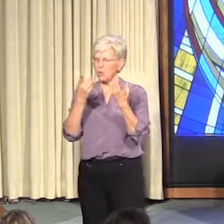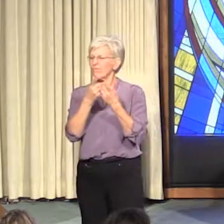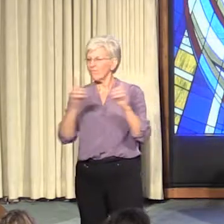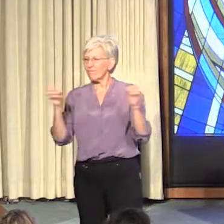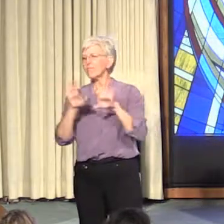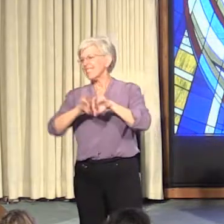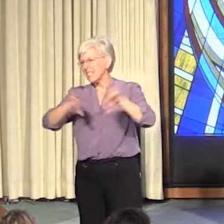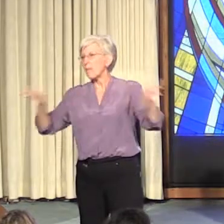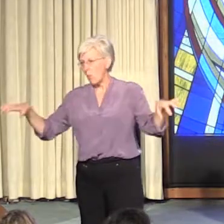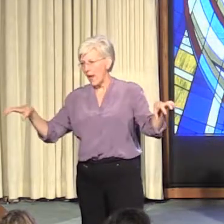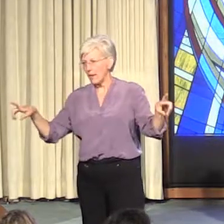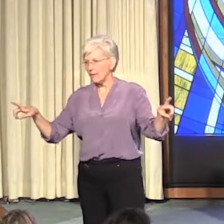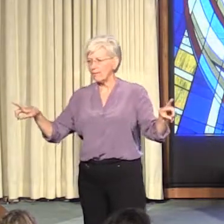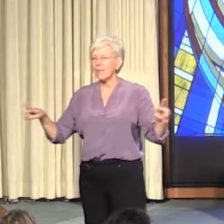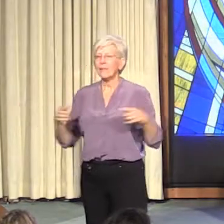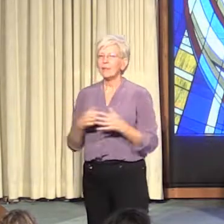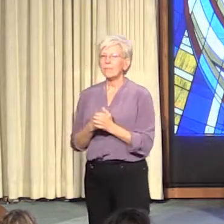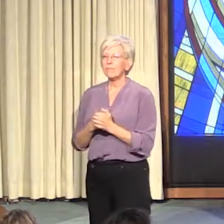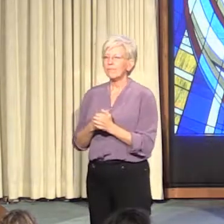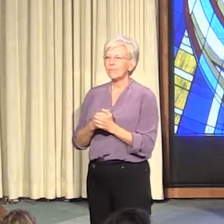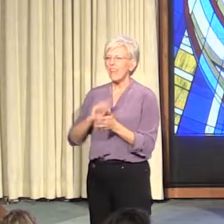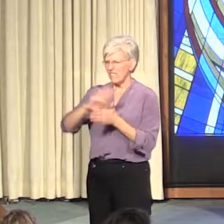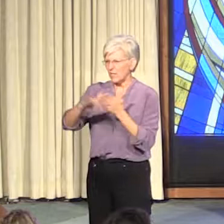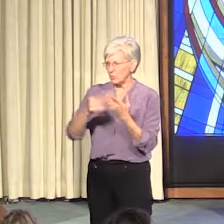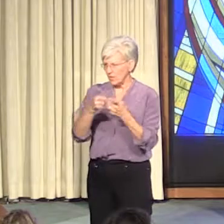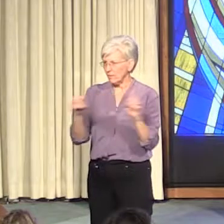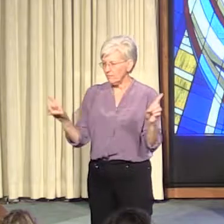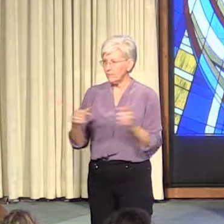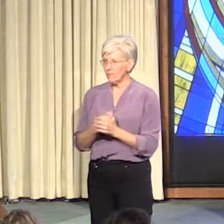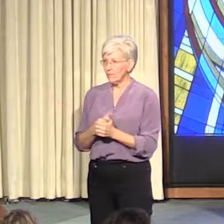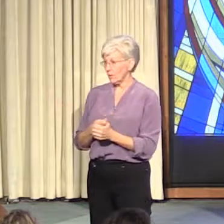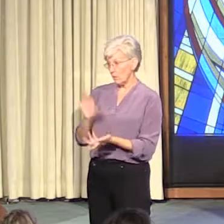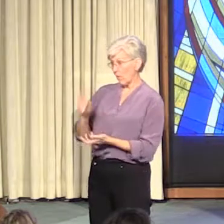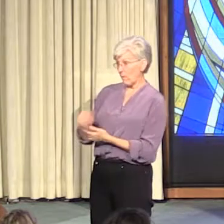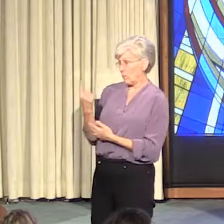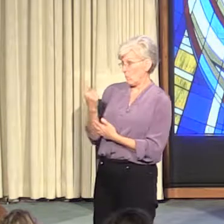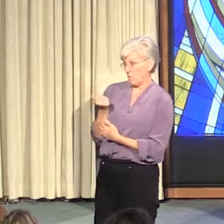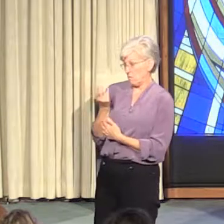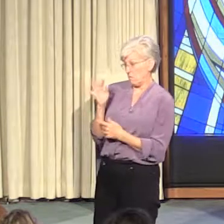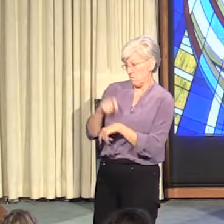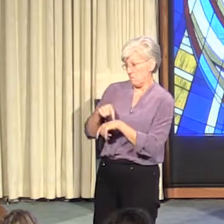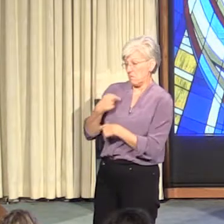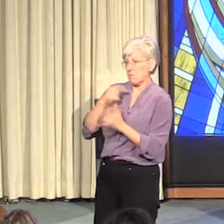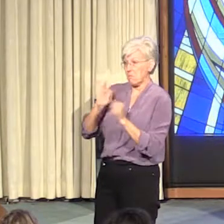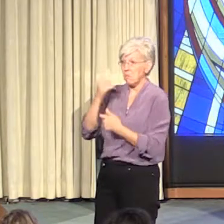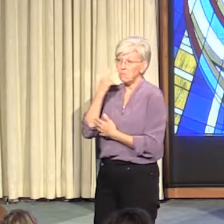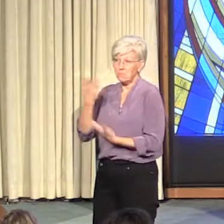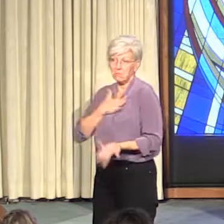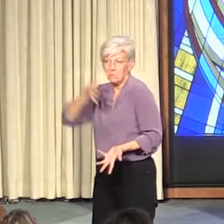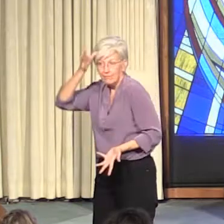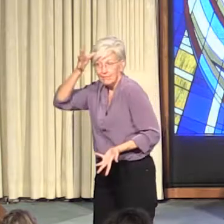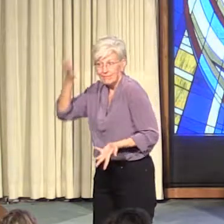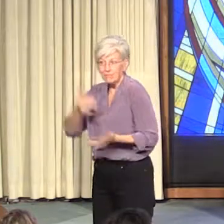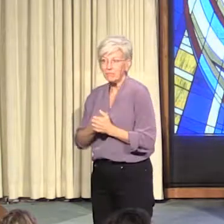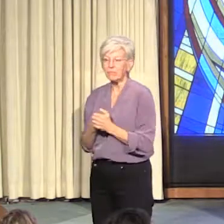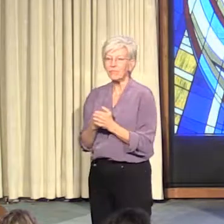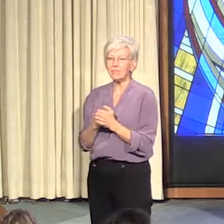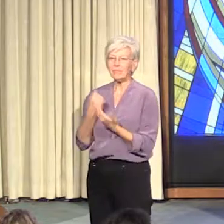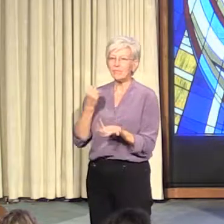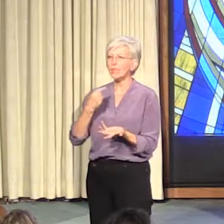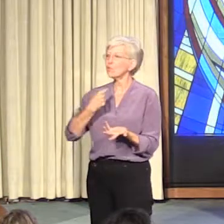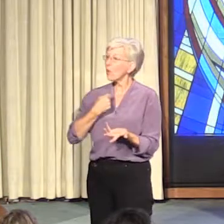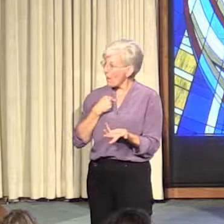got divorced. So that was, you know, one of the few times I'd get to see my dad. So I began